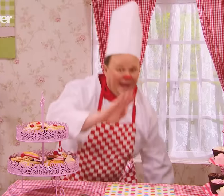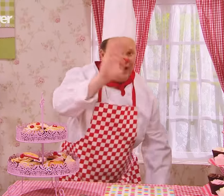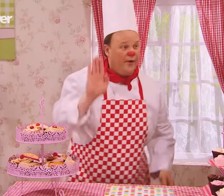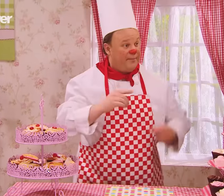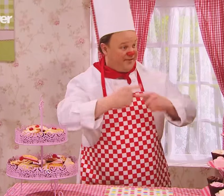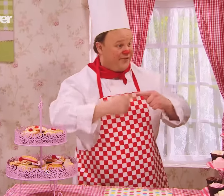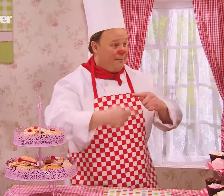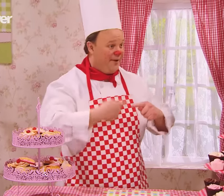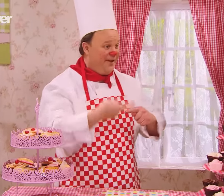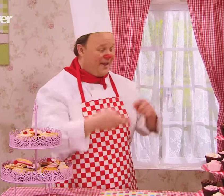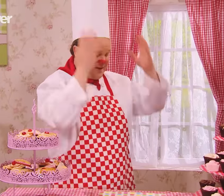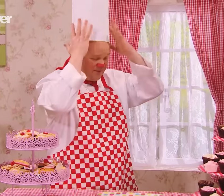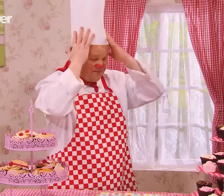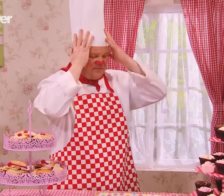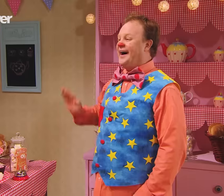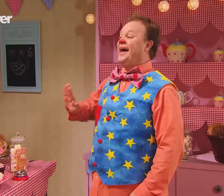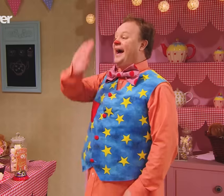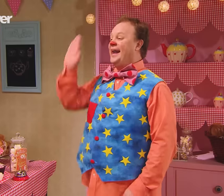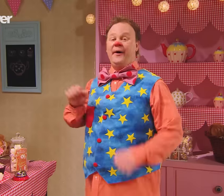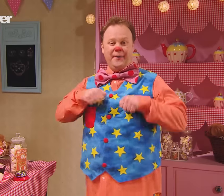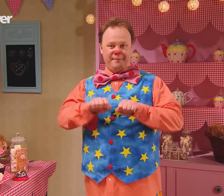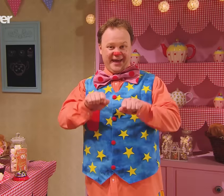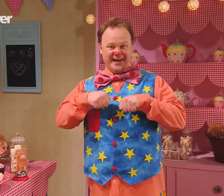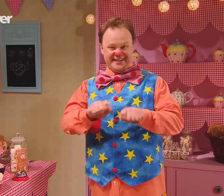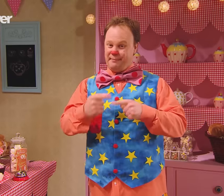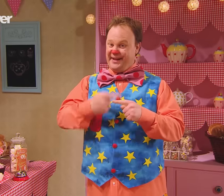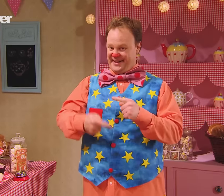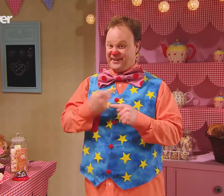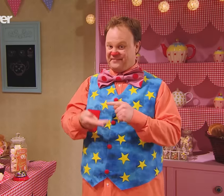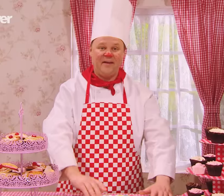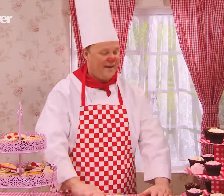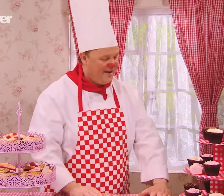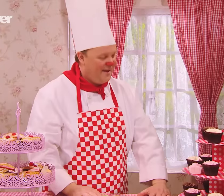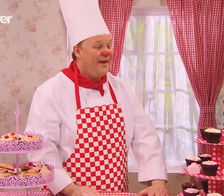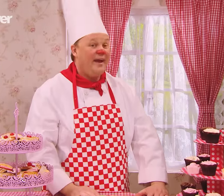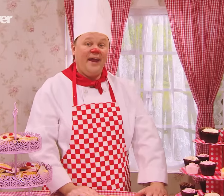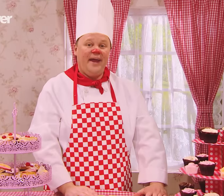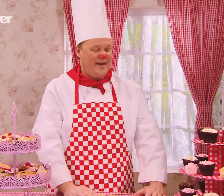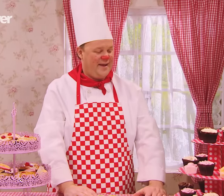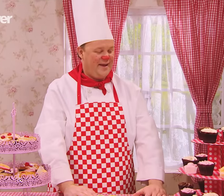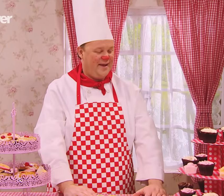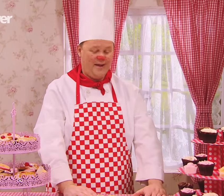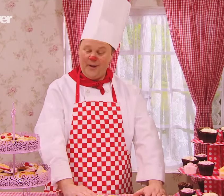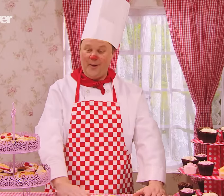Hello, Mr. Tumble! Hello, Baker Tumble! Your cakes look tasty, Baker